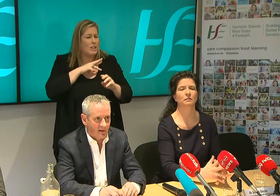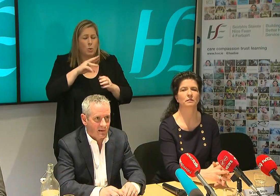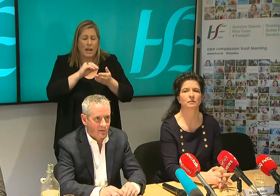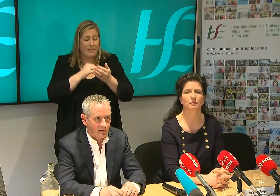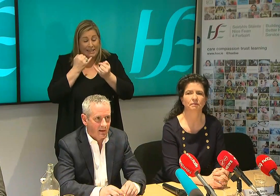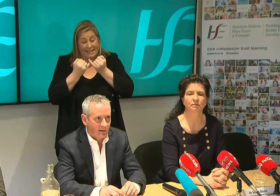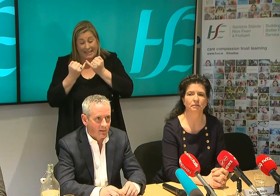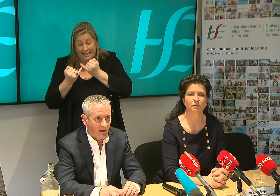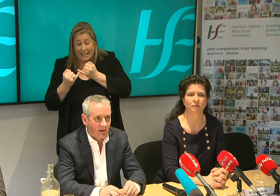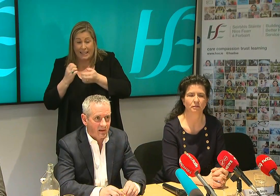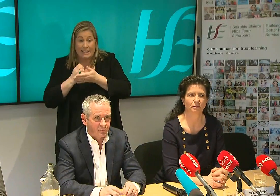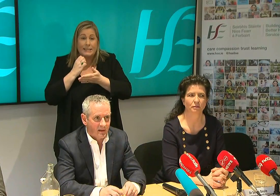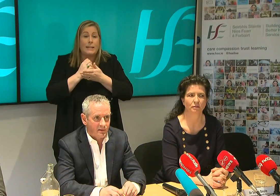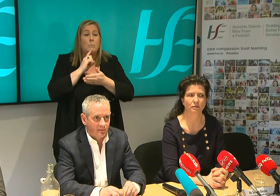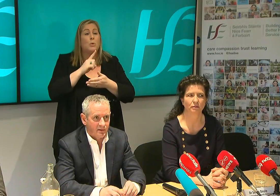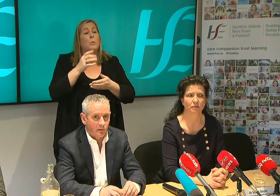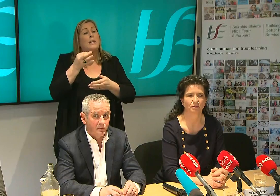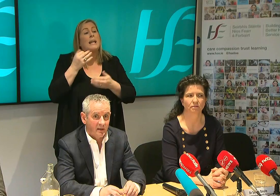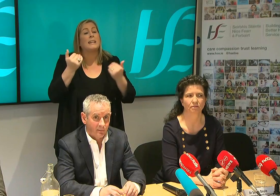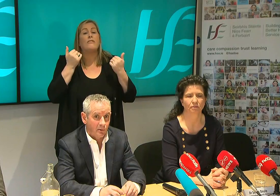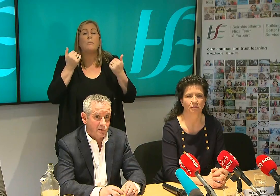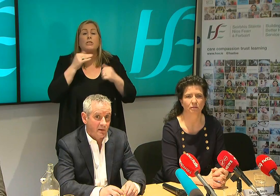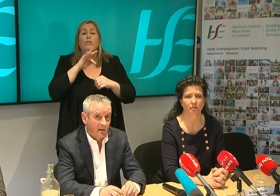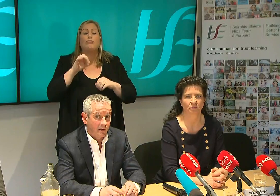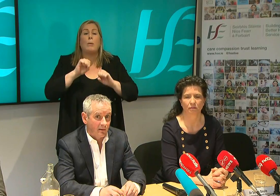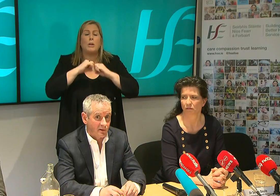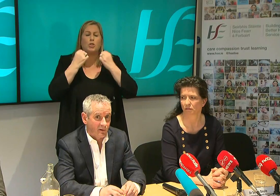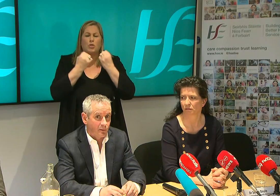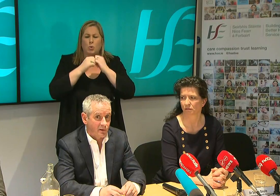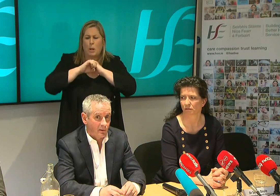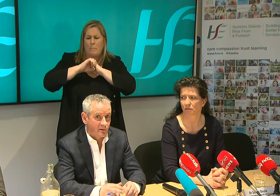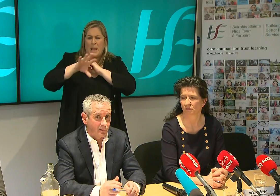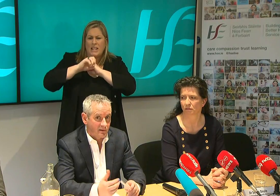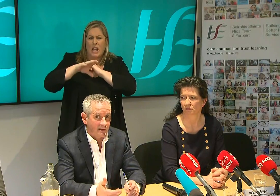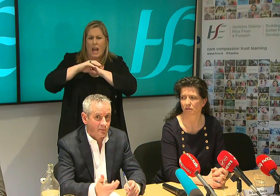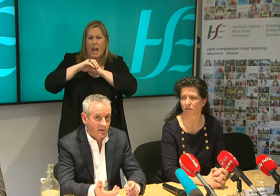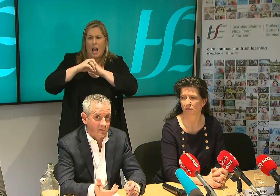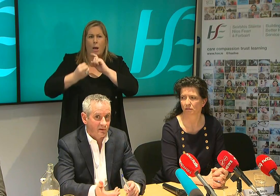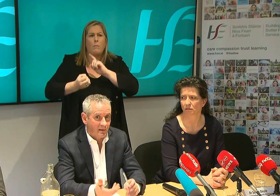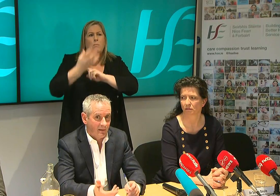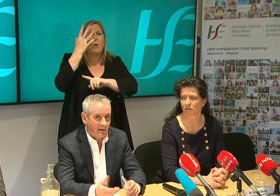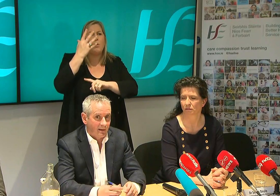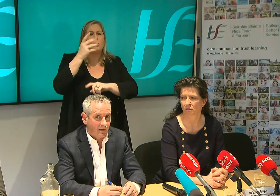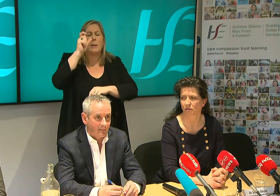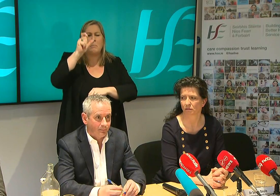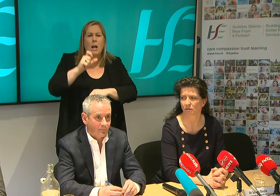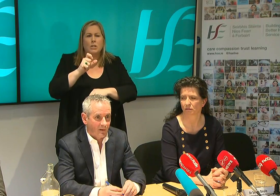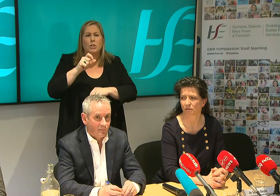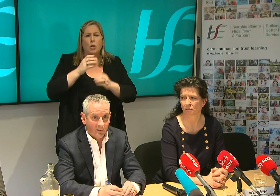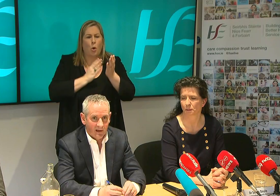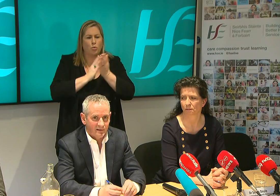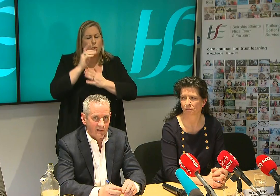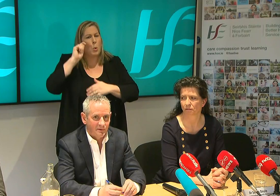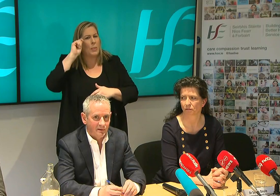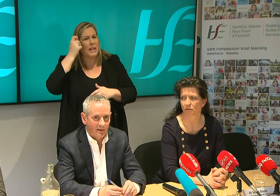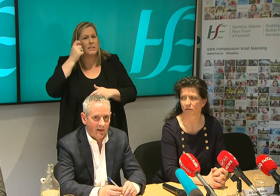of it just now, but you know, we are getting information of a social media post of someone who was going through a test with our community